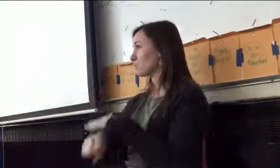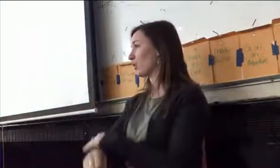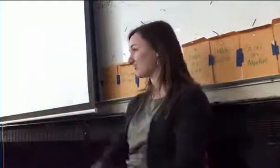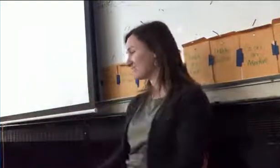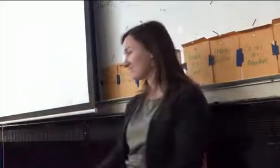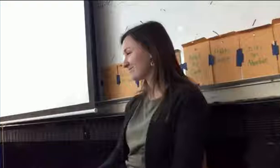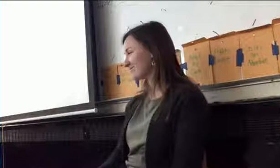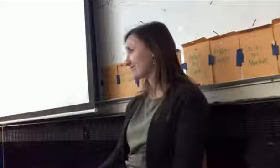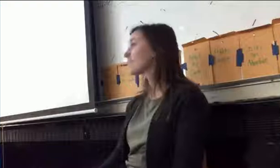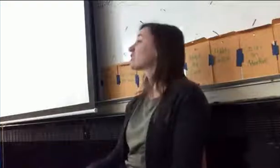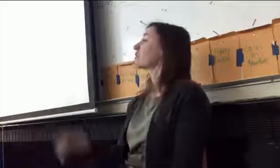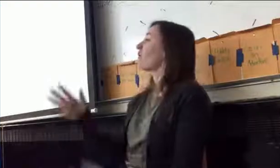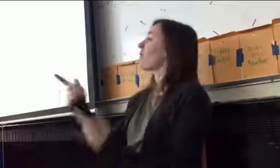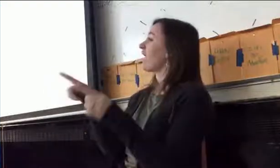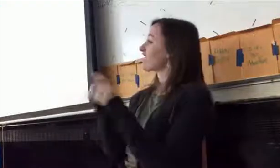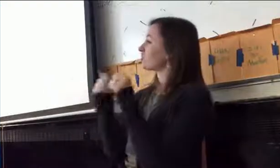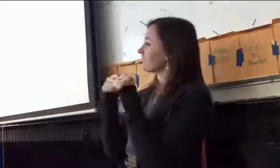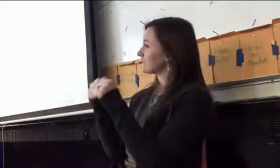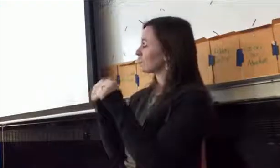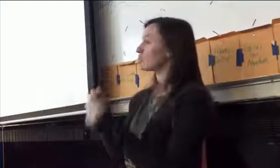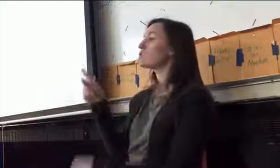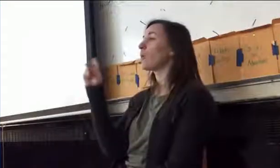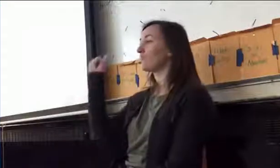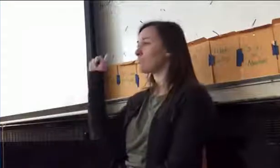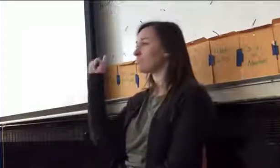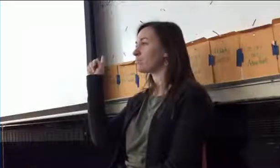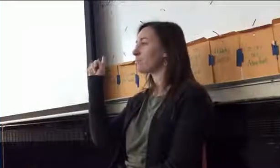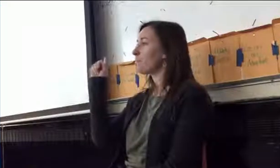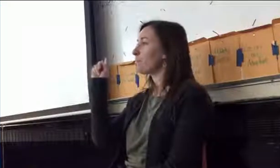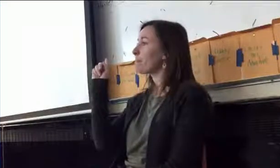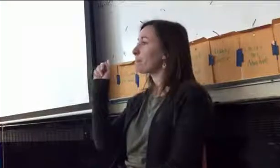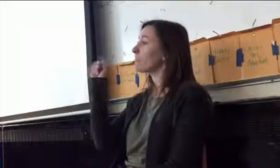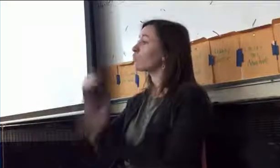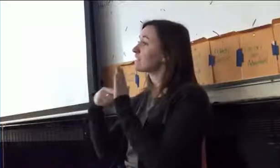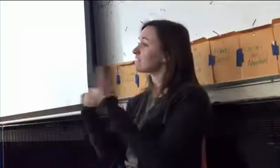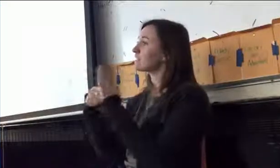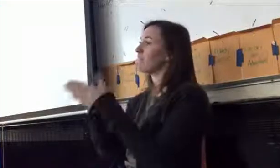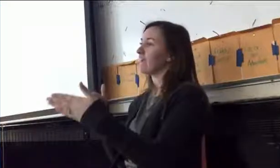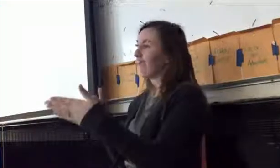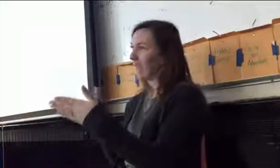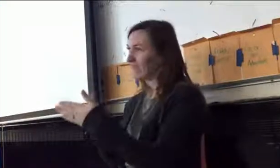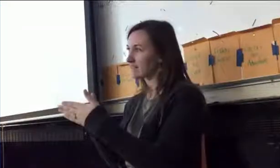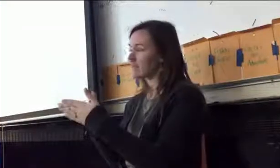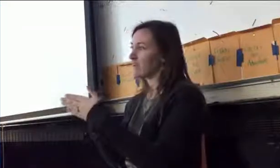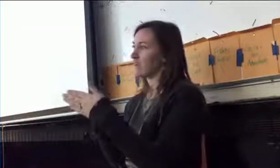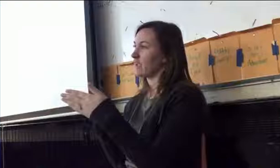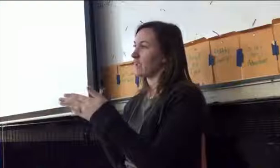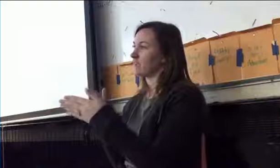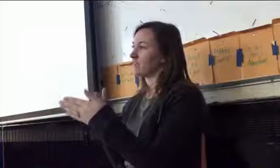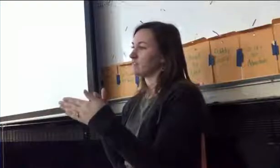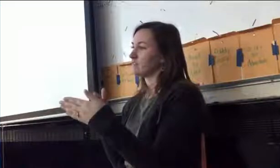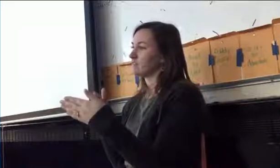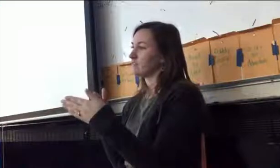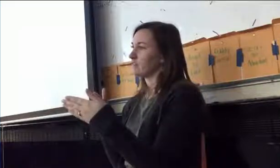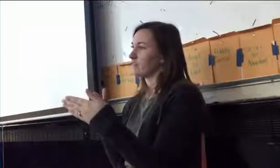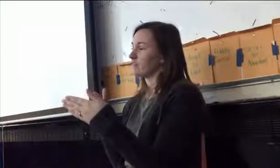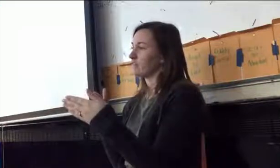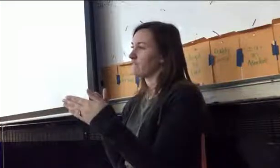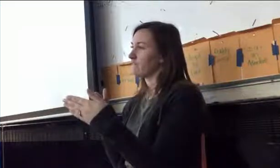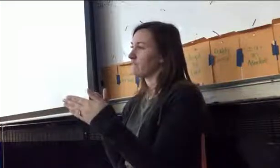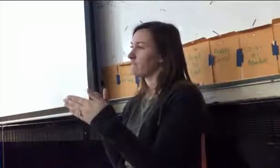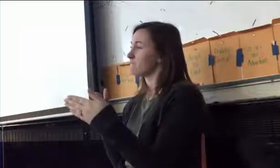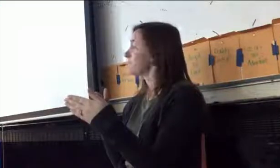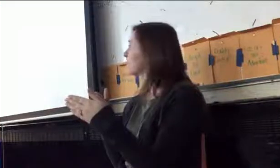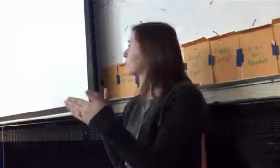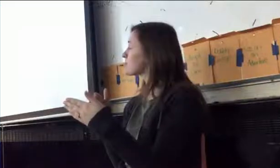as we continue on, so this is again an example of that anti-immigrant kind of community. You also have something known as the melting